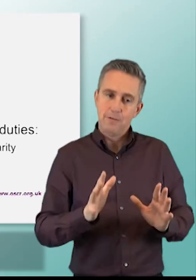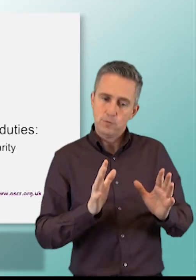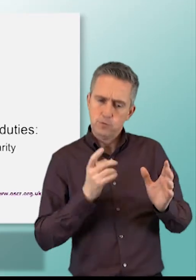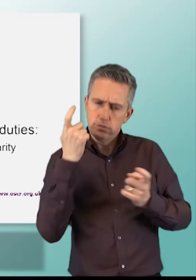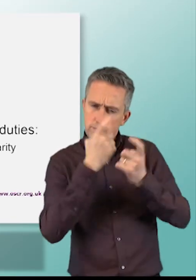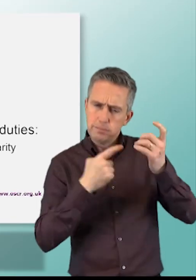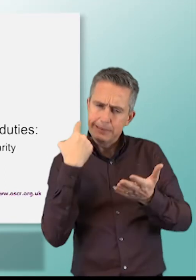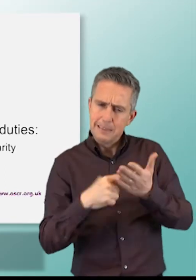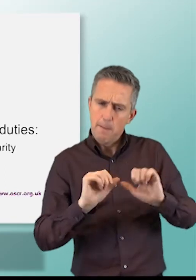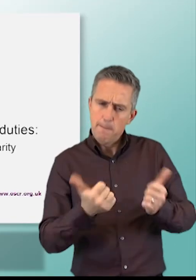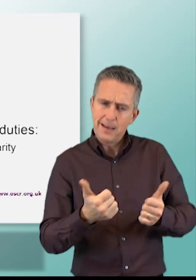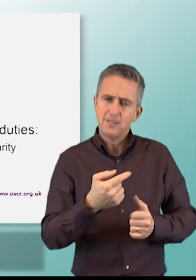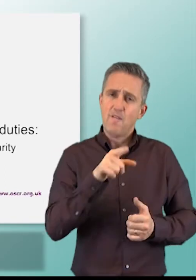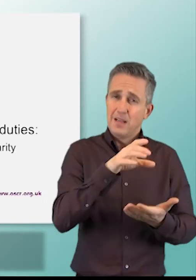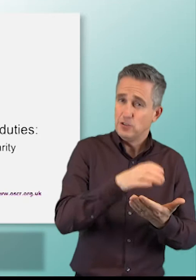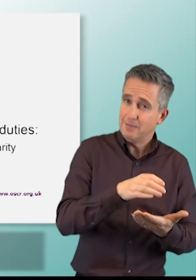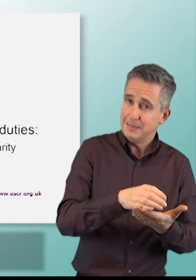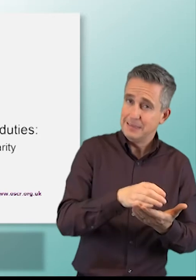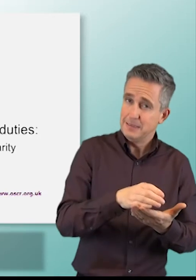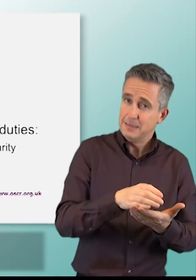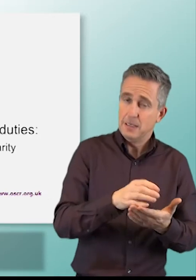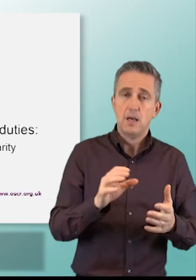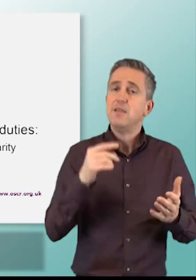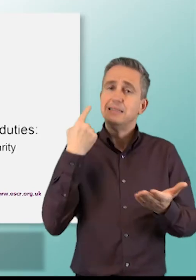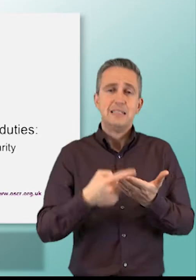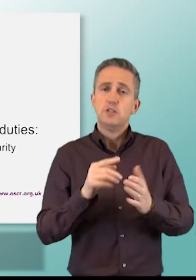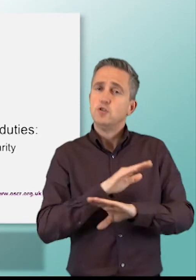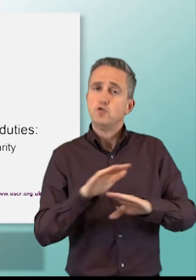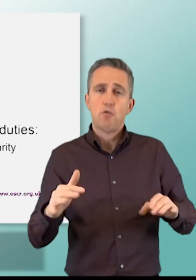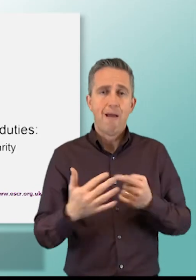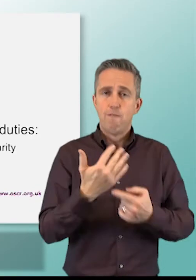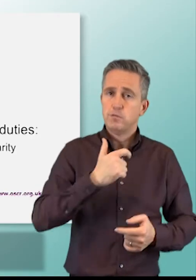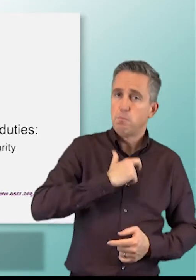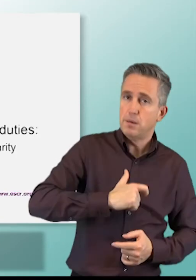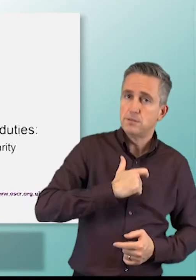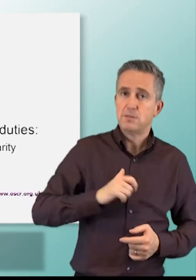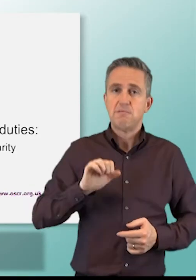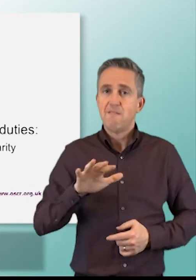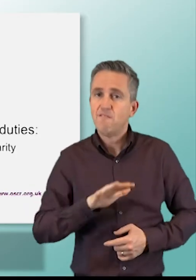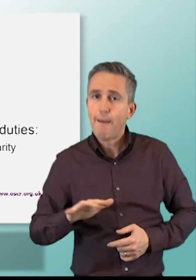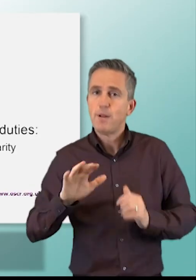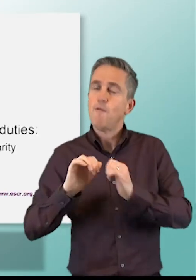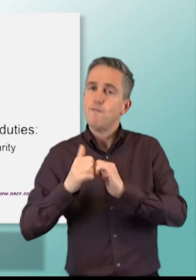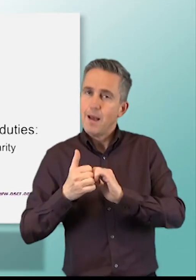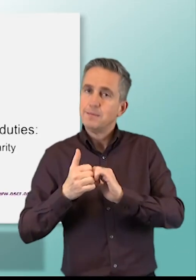the best for the charity. Not for the trustees, not for them as a group or as individuals, not for their family, not for their